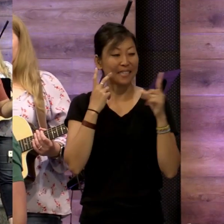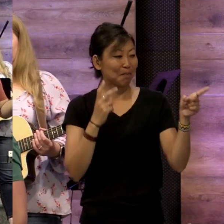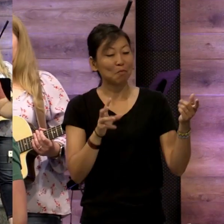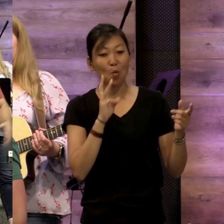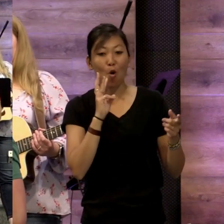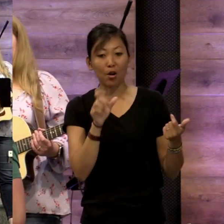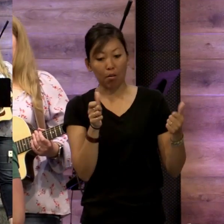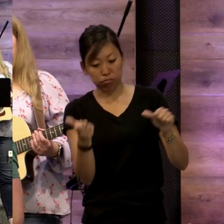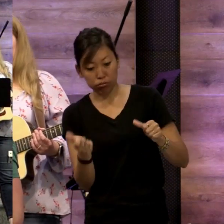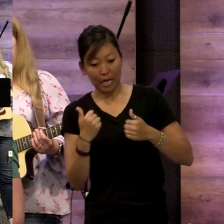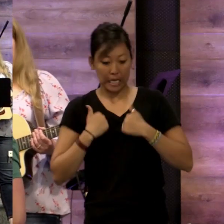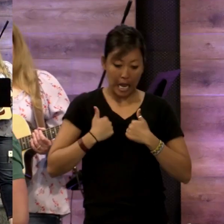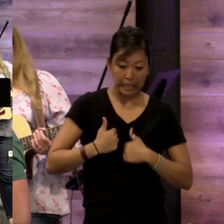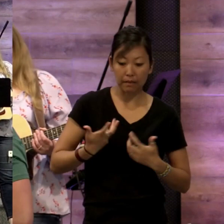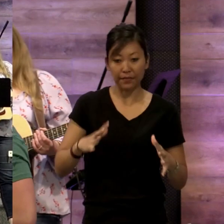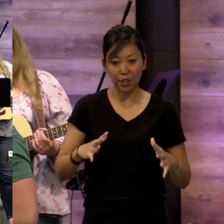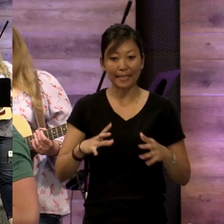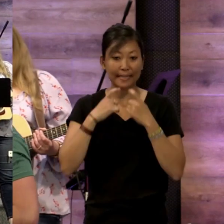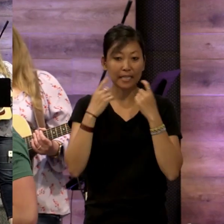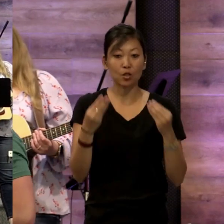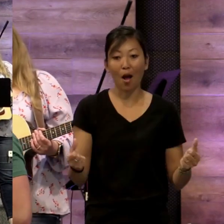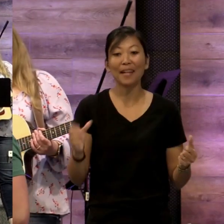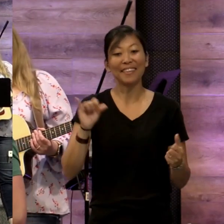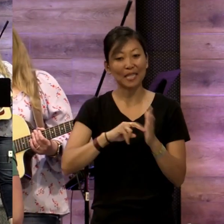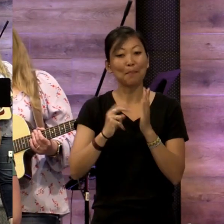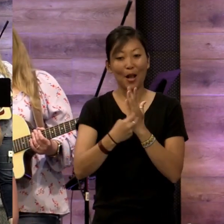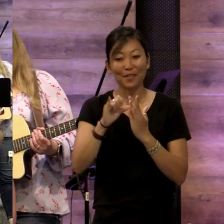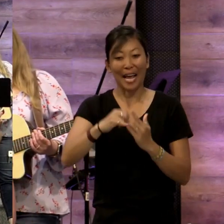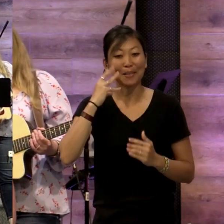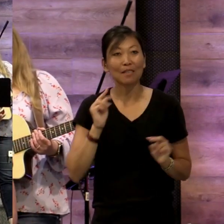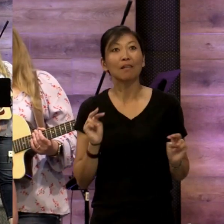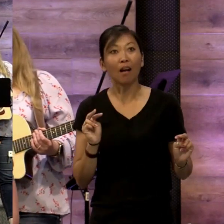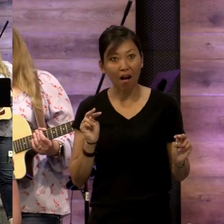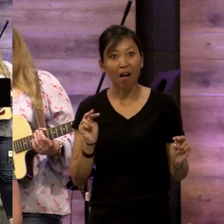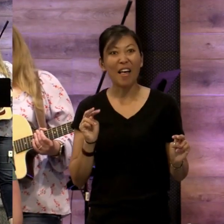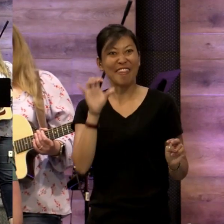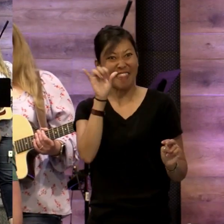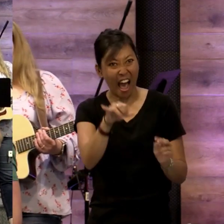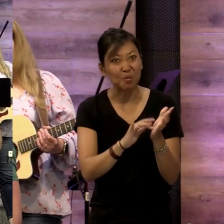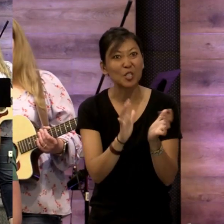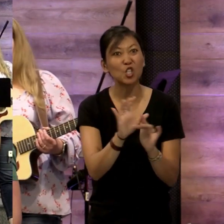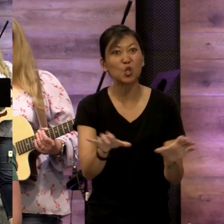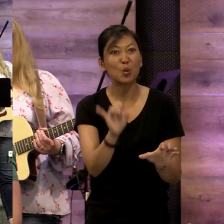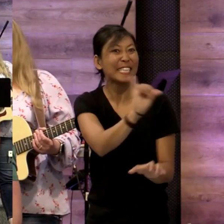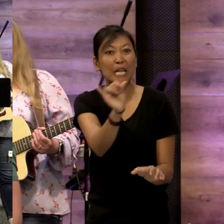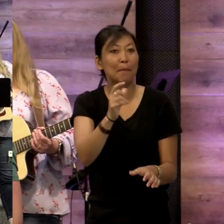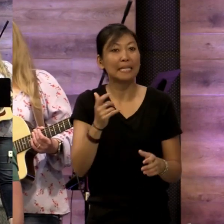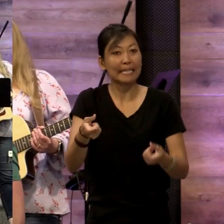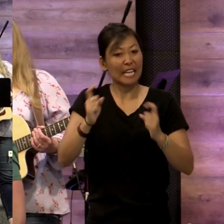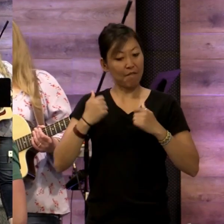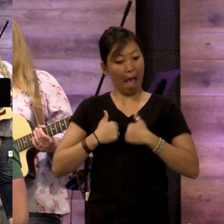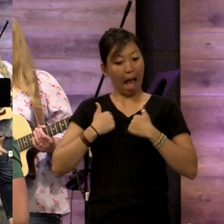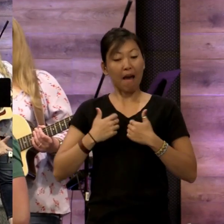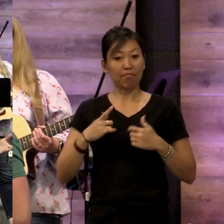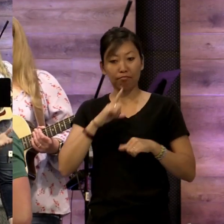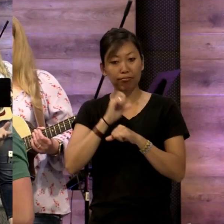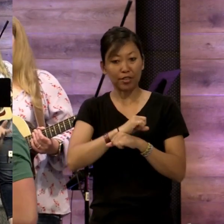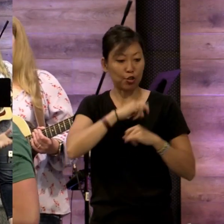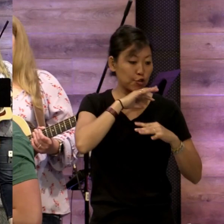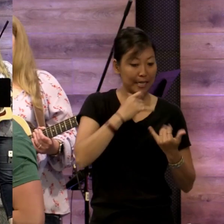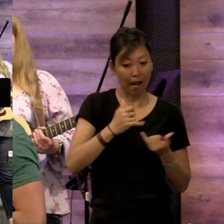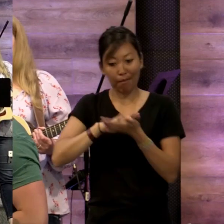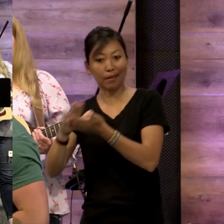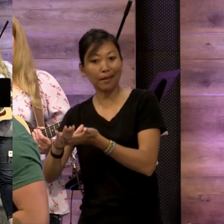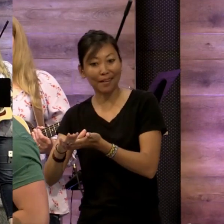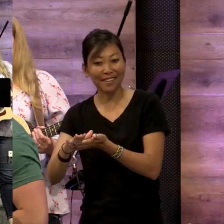baptism waters, that there's a sense of cleansing. All of these beautiful metaphors to help us understand, what is Jesus doing when he saves us? Now, here's a